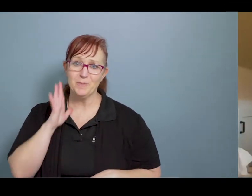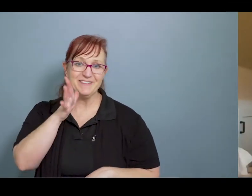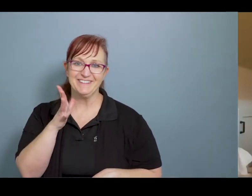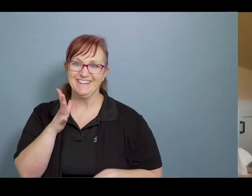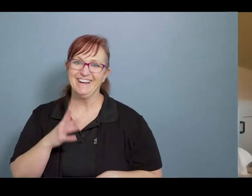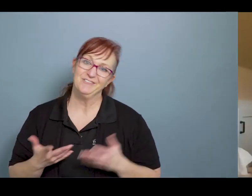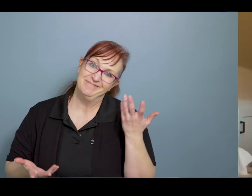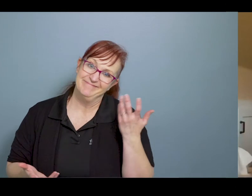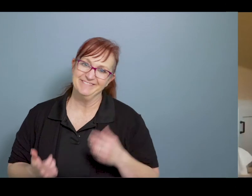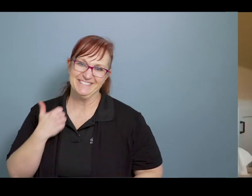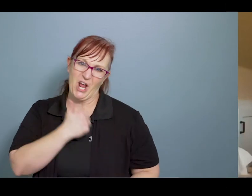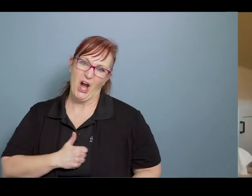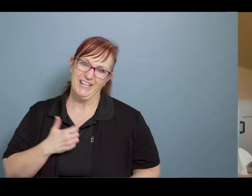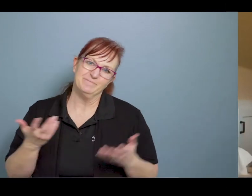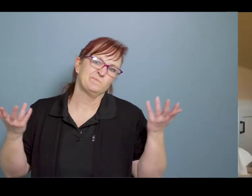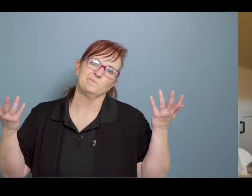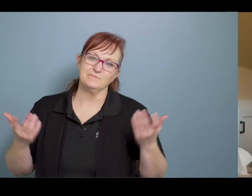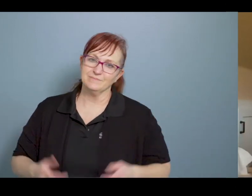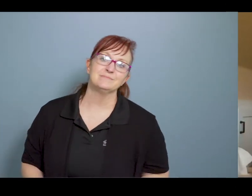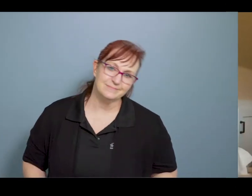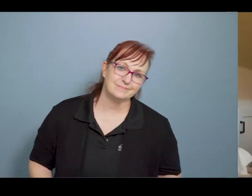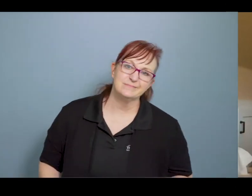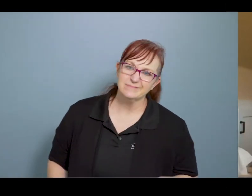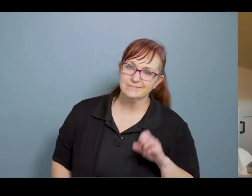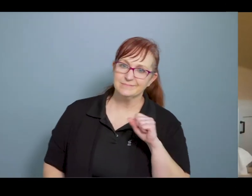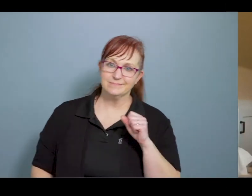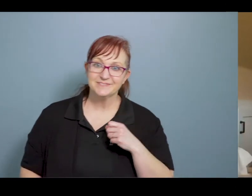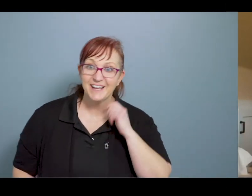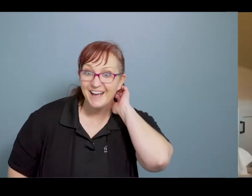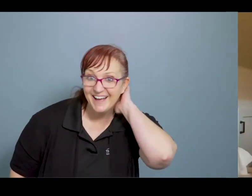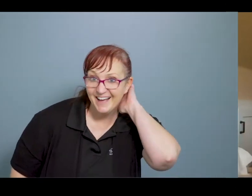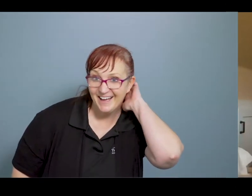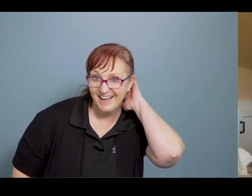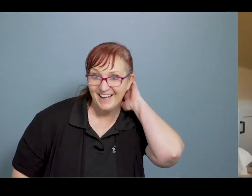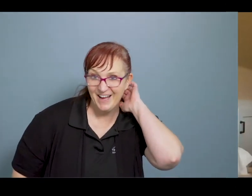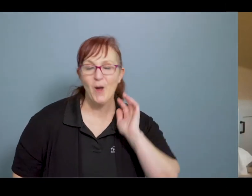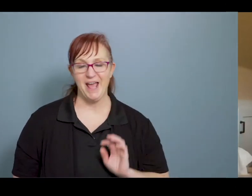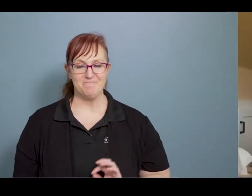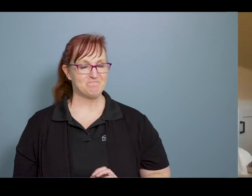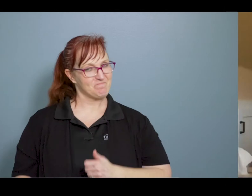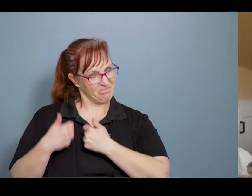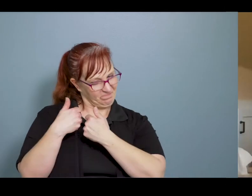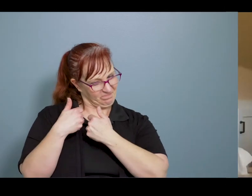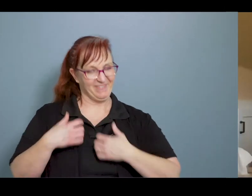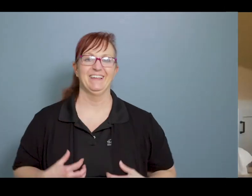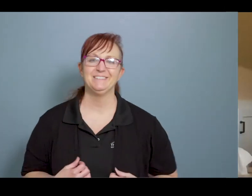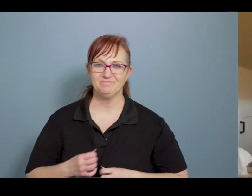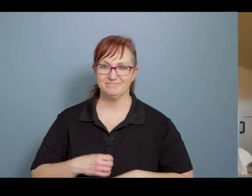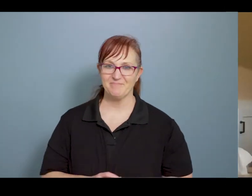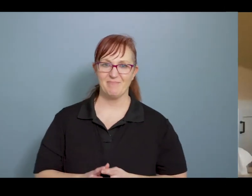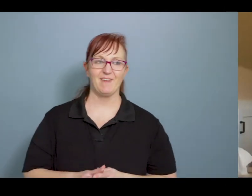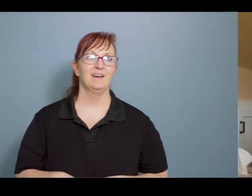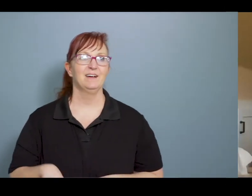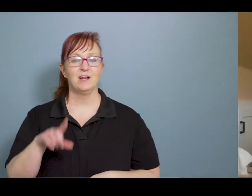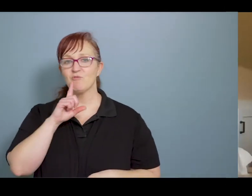if you just think about getting through the spring semester and maybe getting to a different location and pattern, all subject